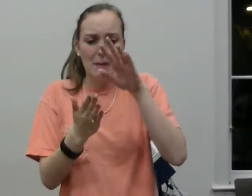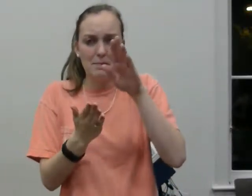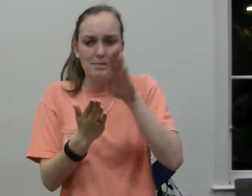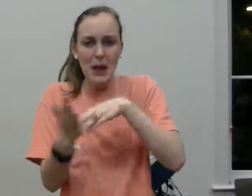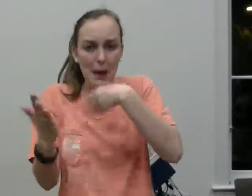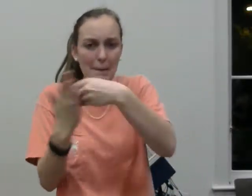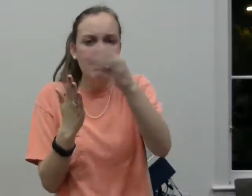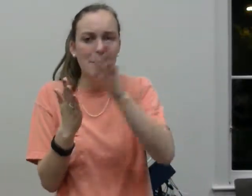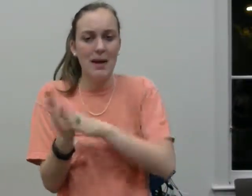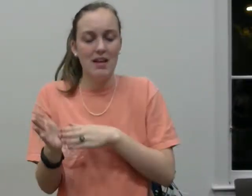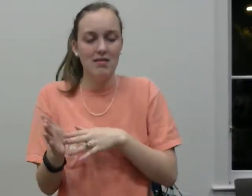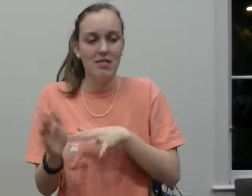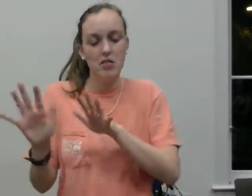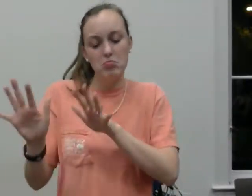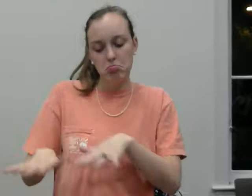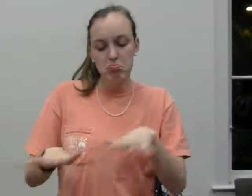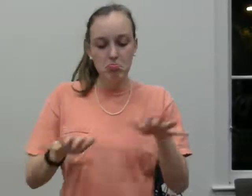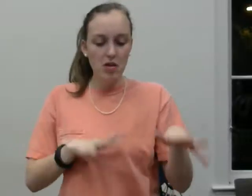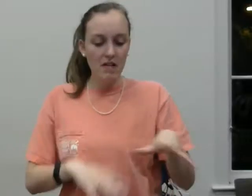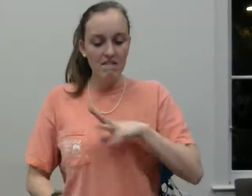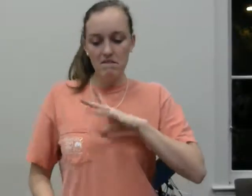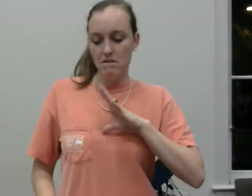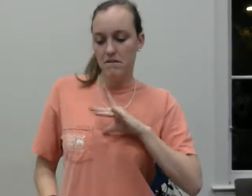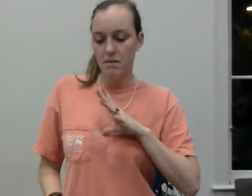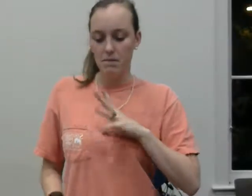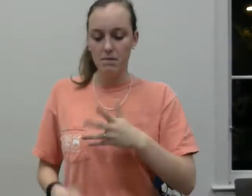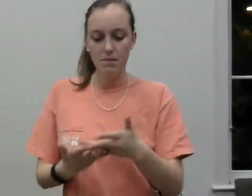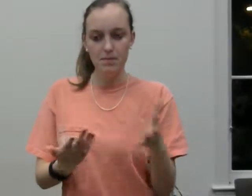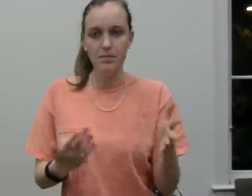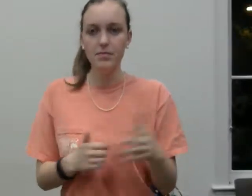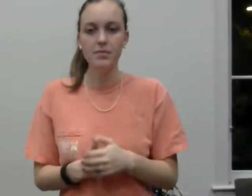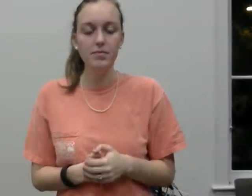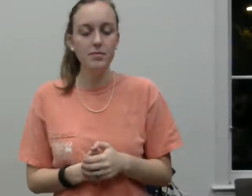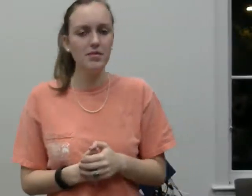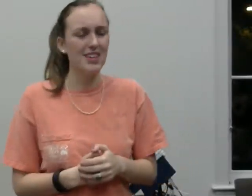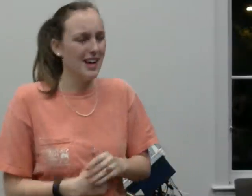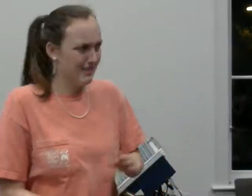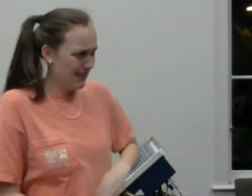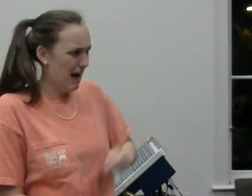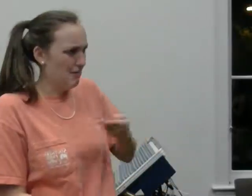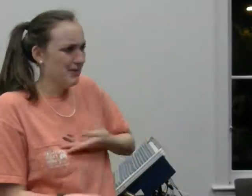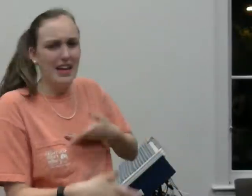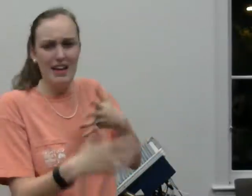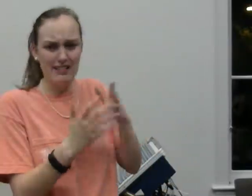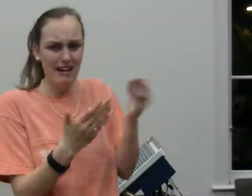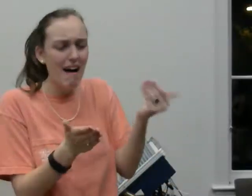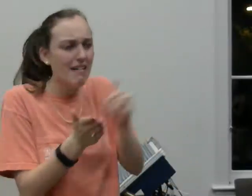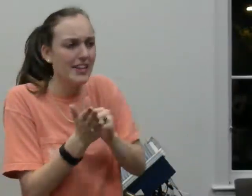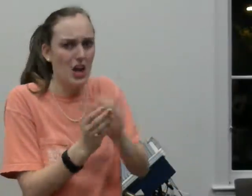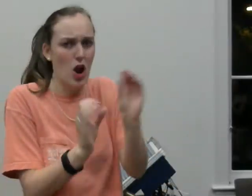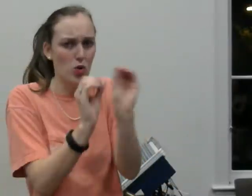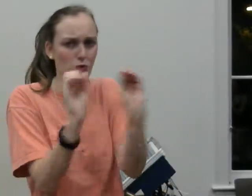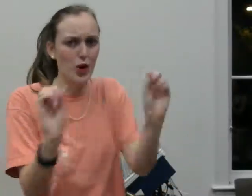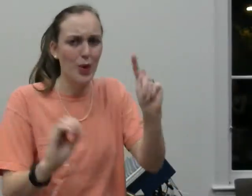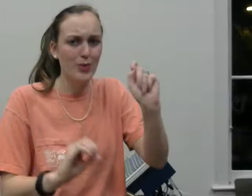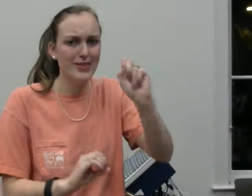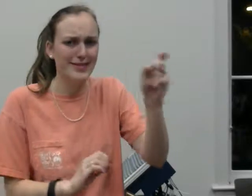luxury goods. How do they call this react? Well, again, they're upset. No taxation without representation. But instead of violently